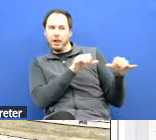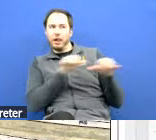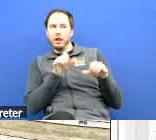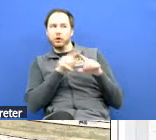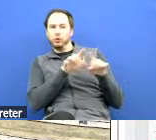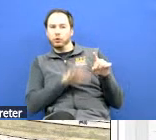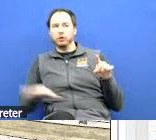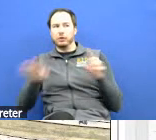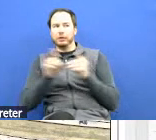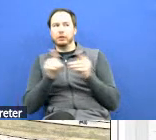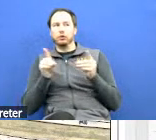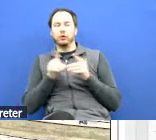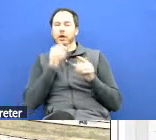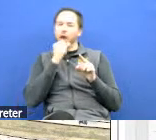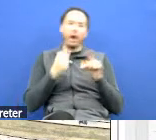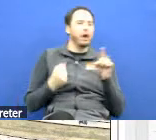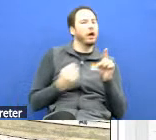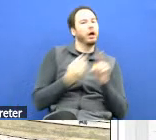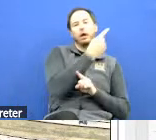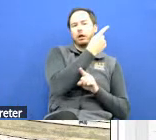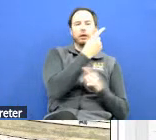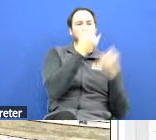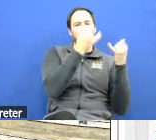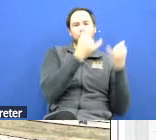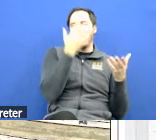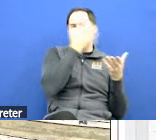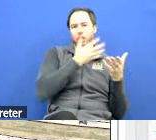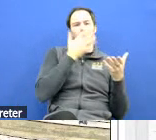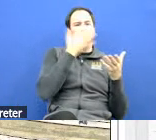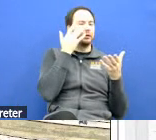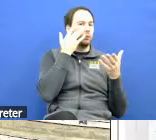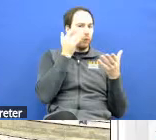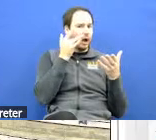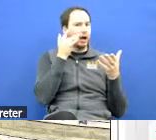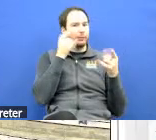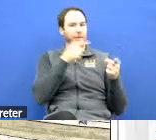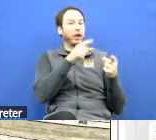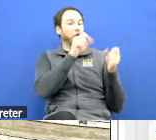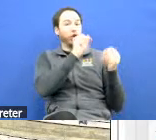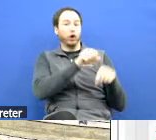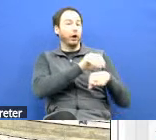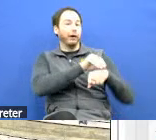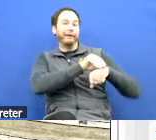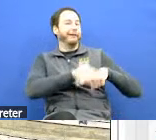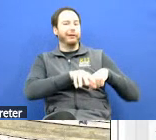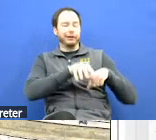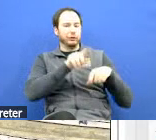the district. Because they have such a significant potential impact on,